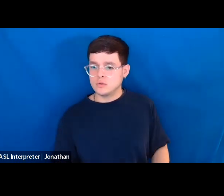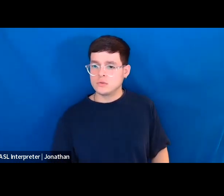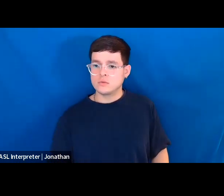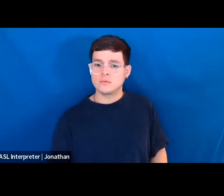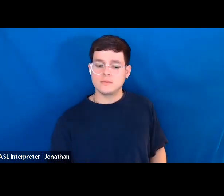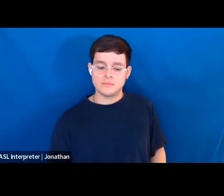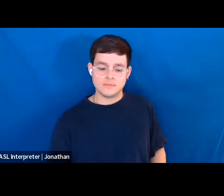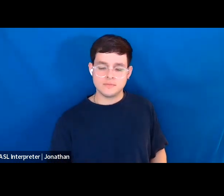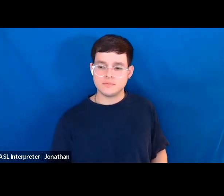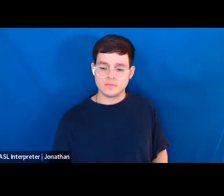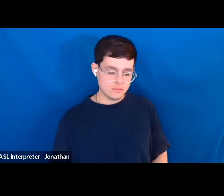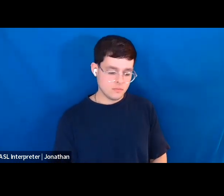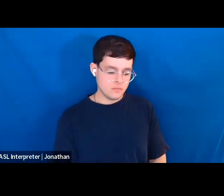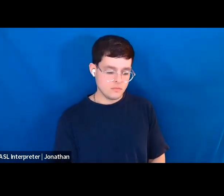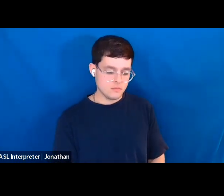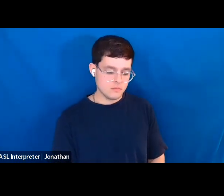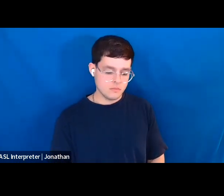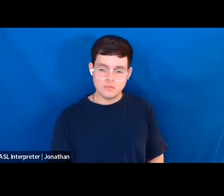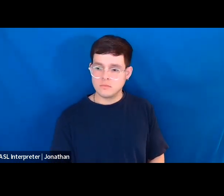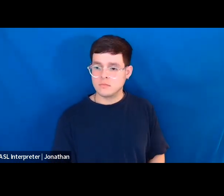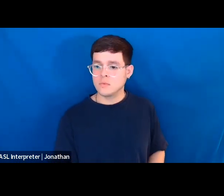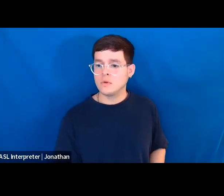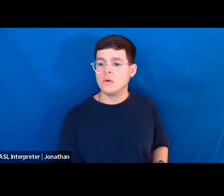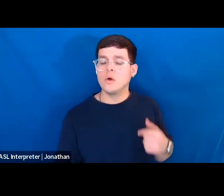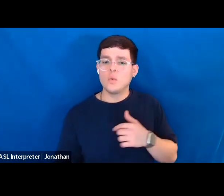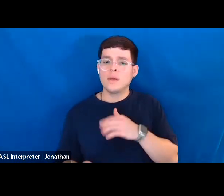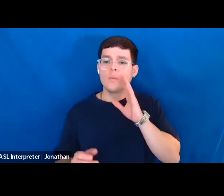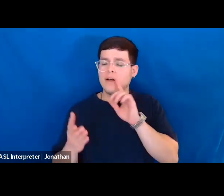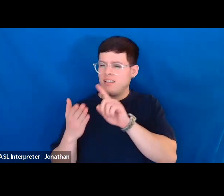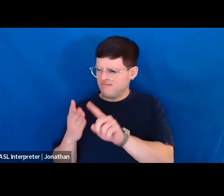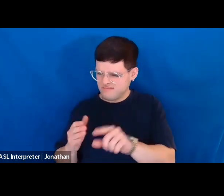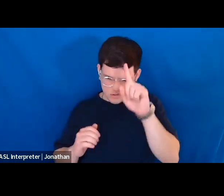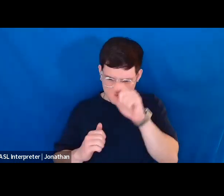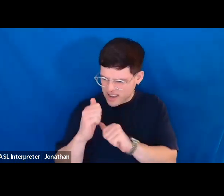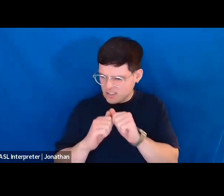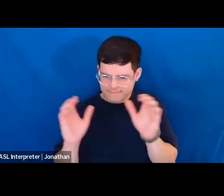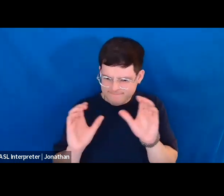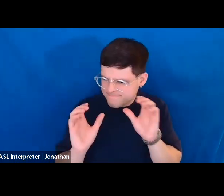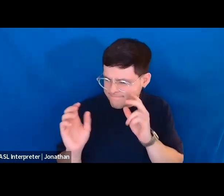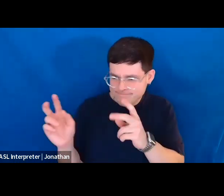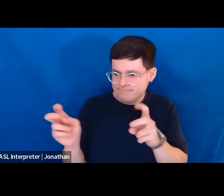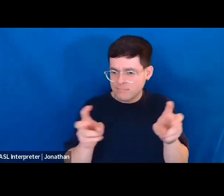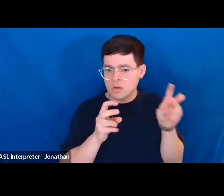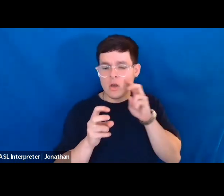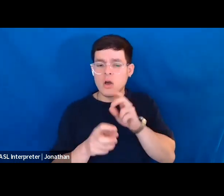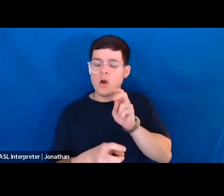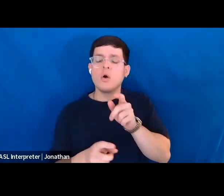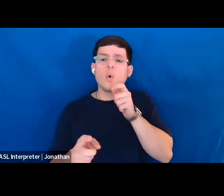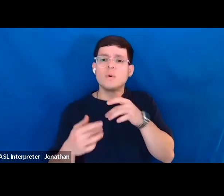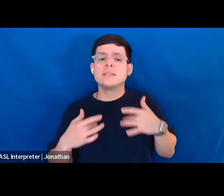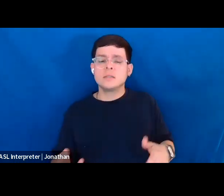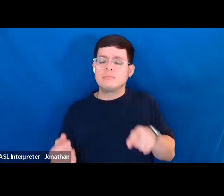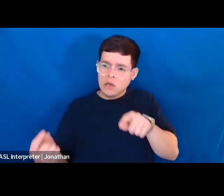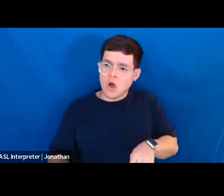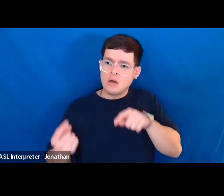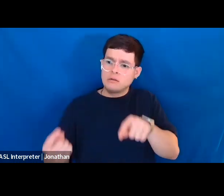We're going to find strategies to find hard to reach and engage stakeholders, people who just